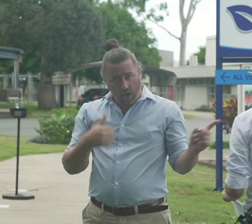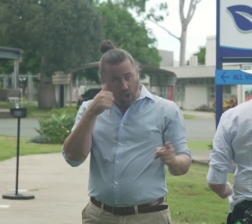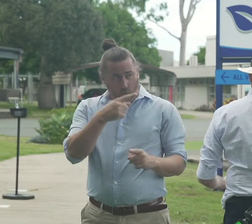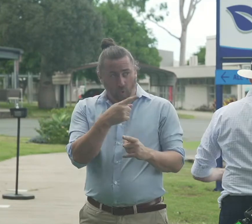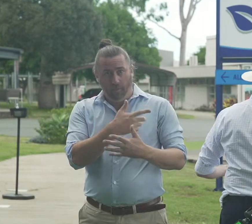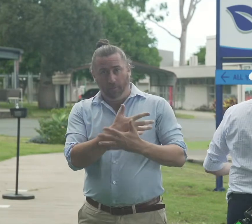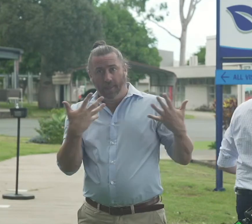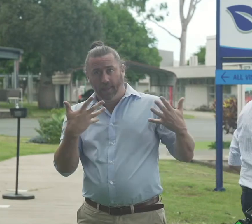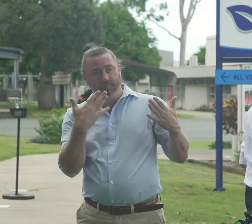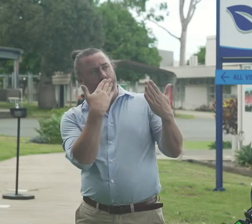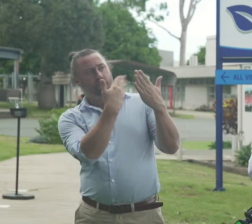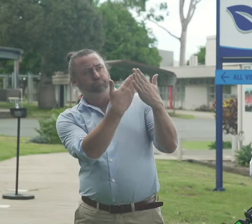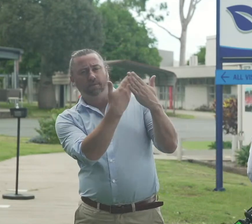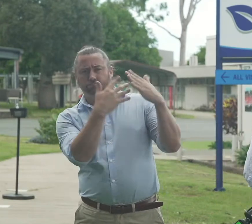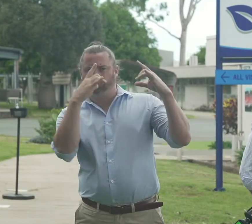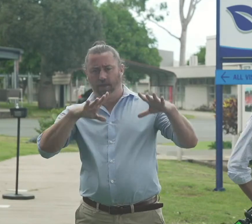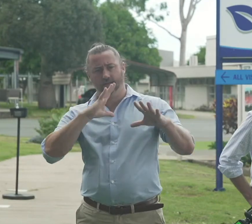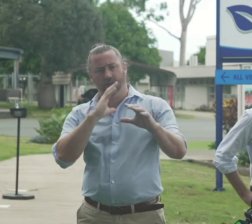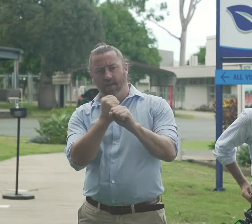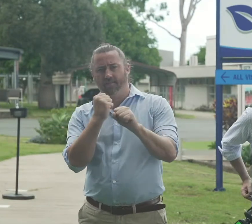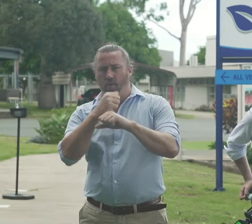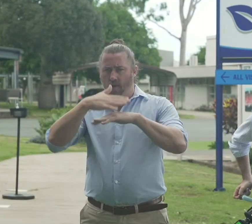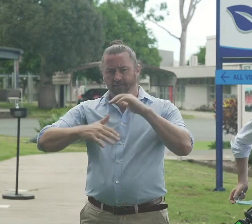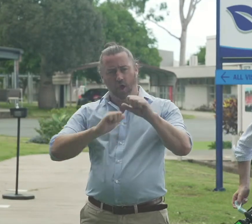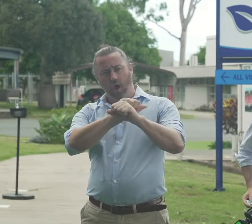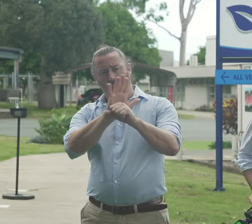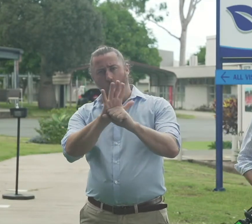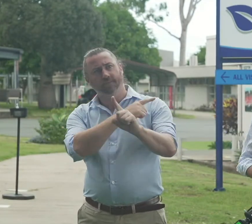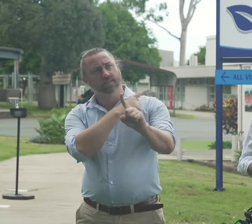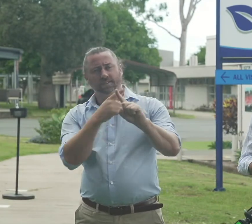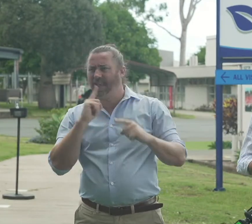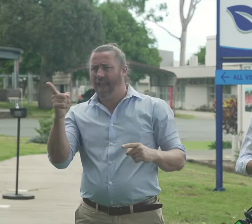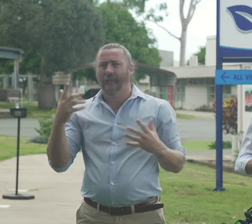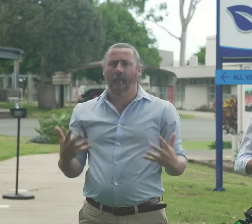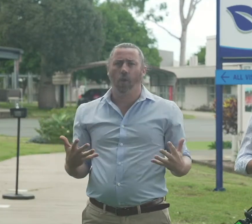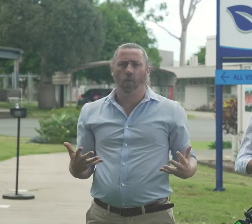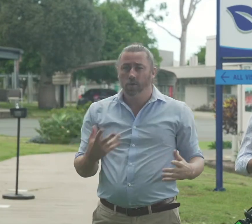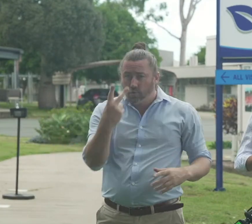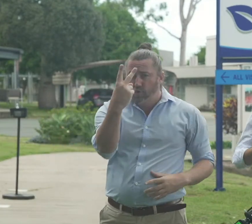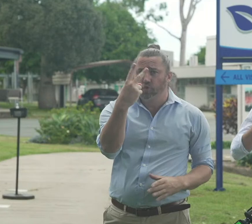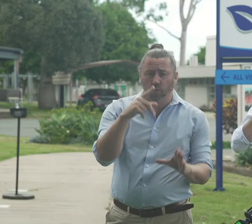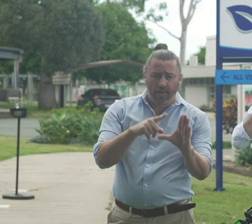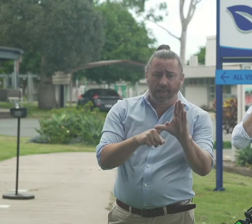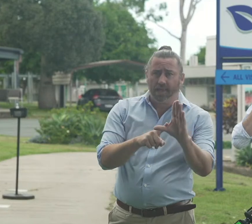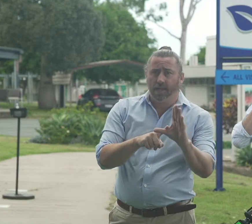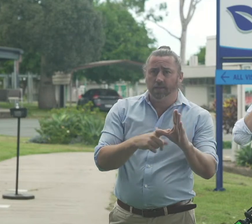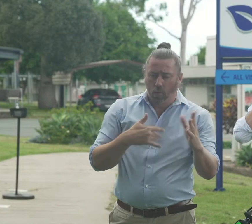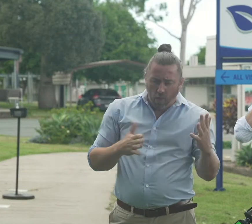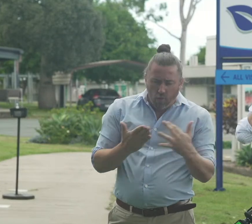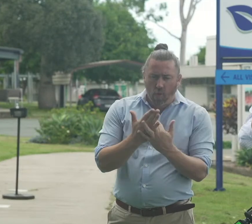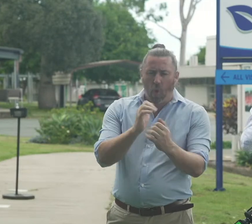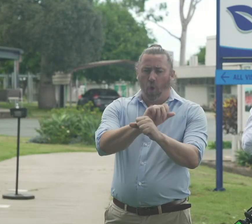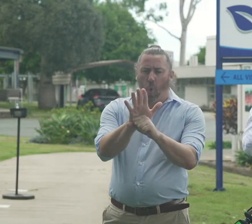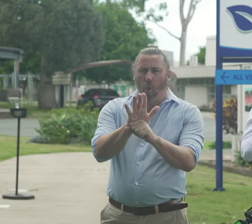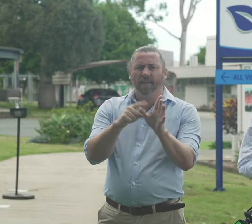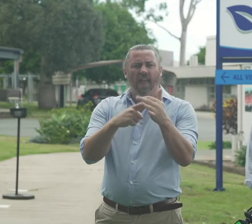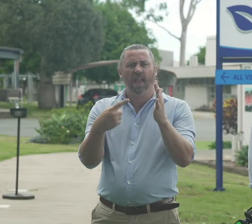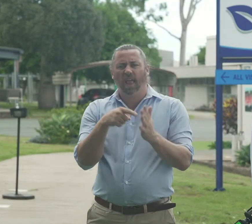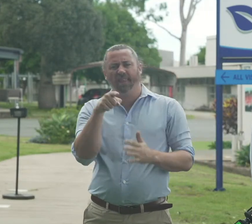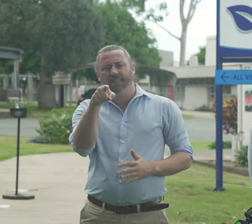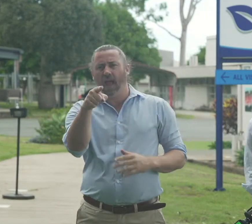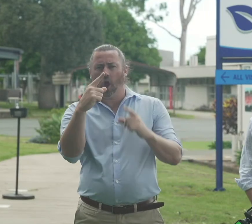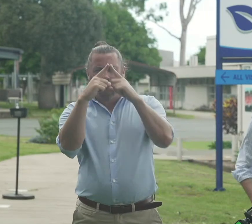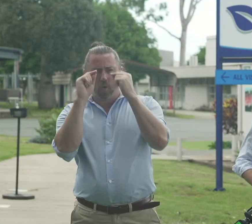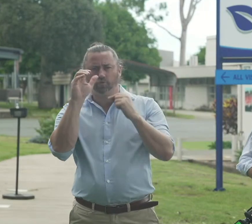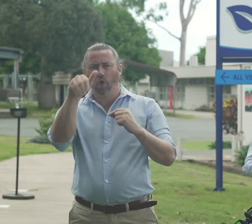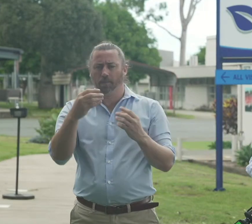federal government and COVID-19. How is it 2 years in the pandemic we're now evacuating aged care residents? Look, that was